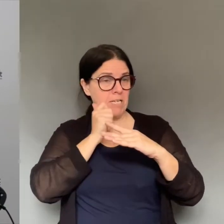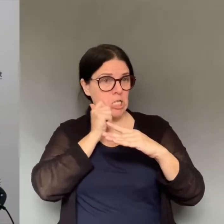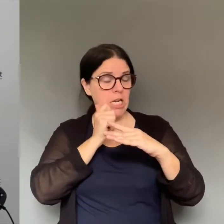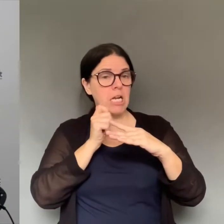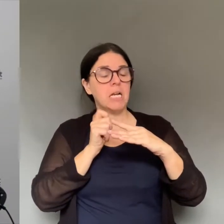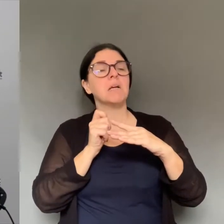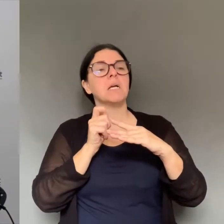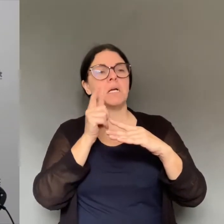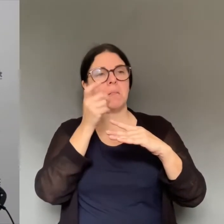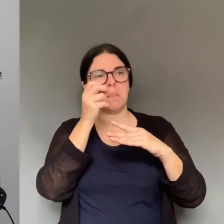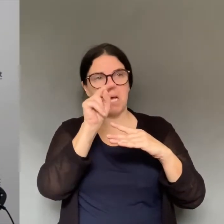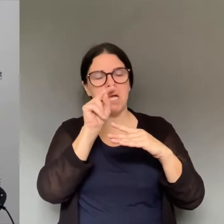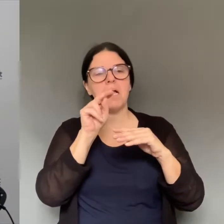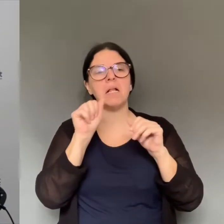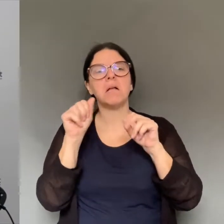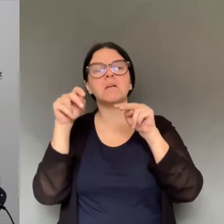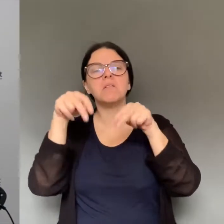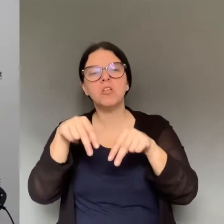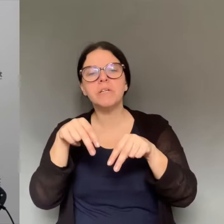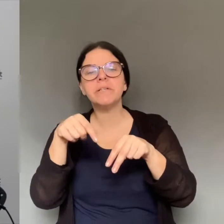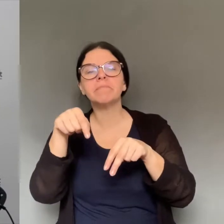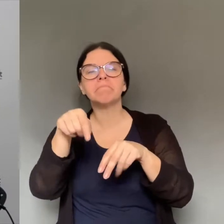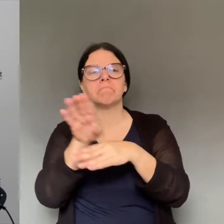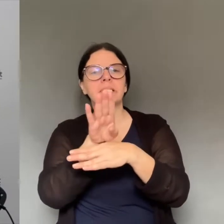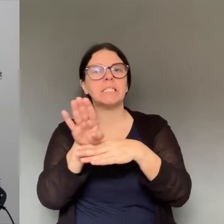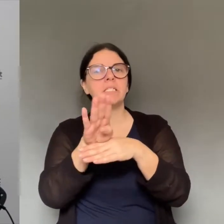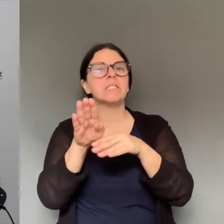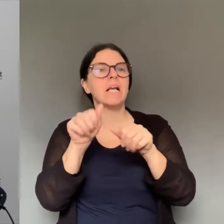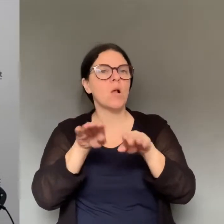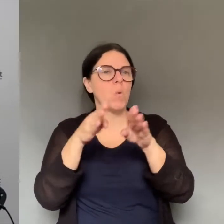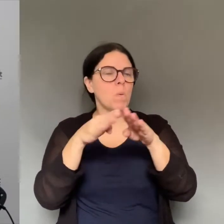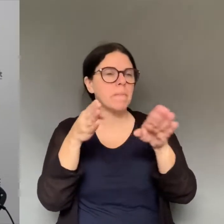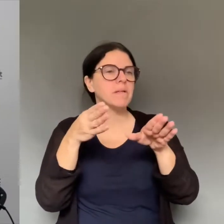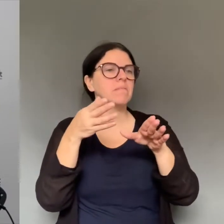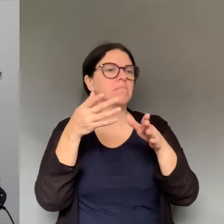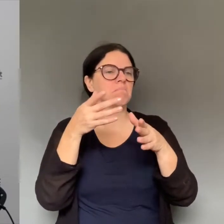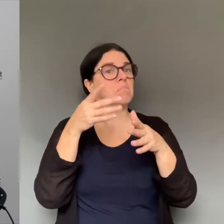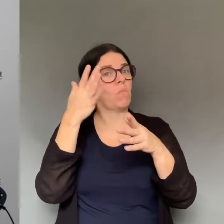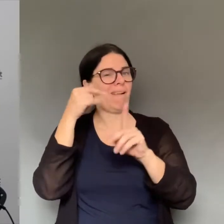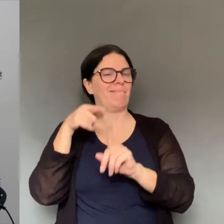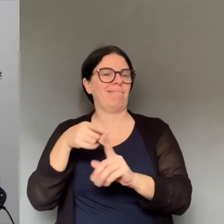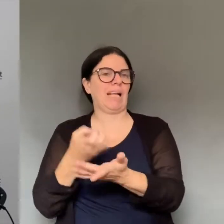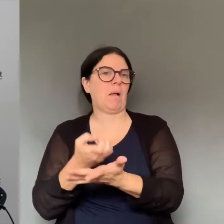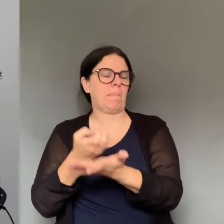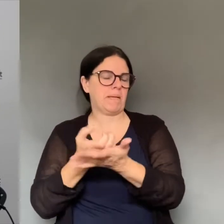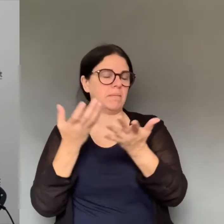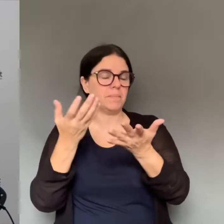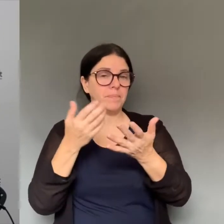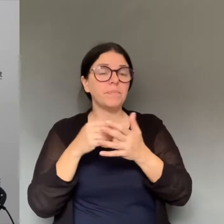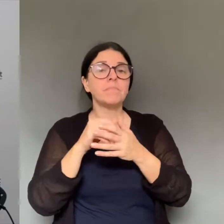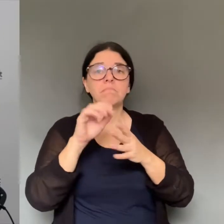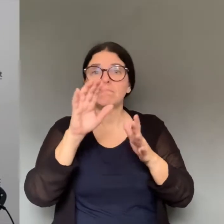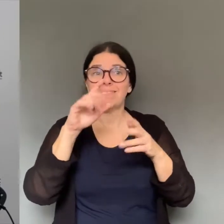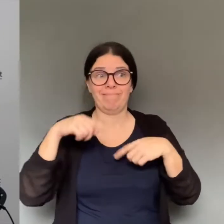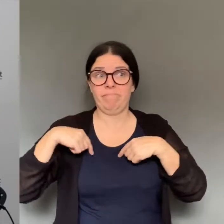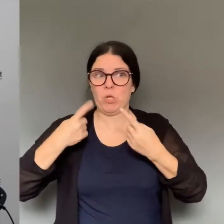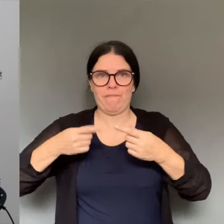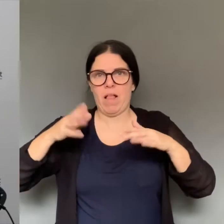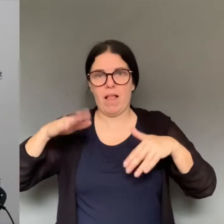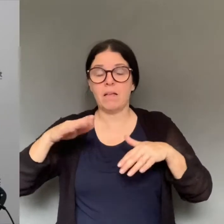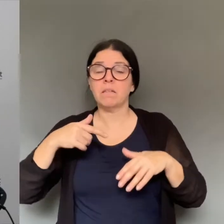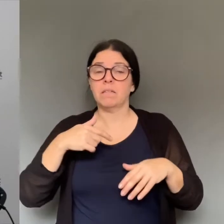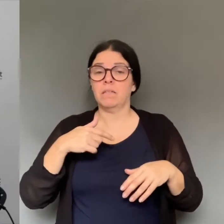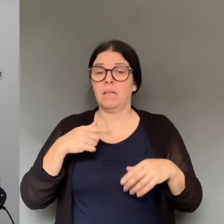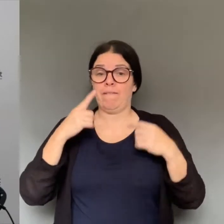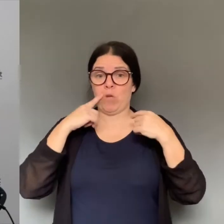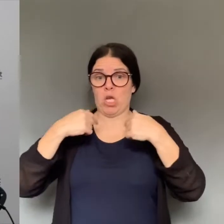economy. And locally, how it will translate, we haven't got to that point yet. Ideally, as I said, I